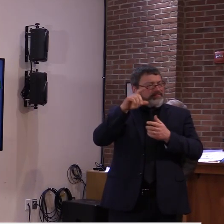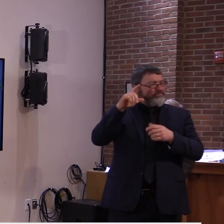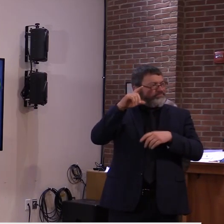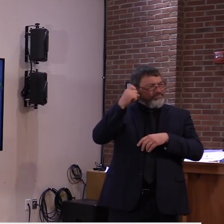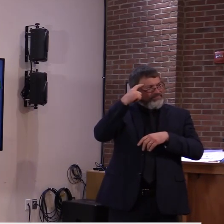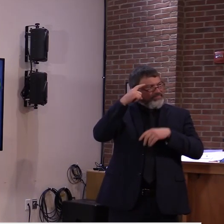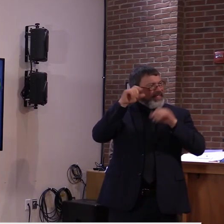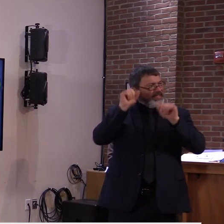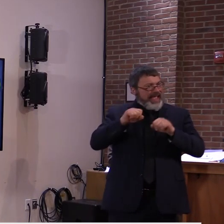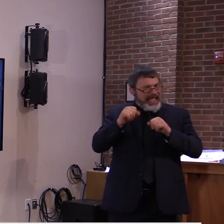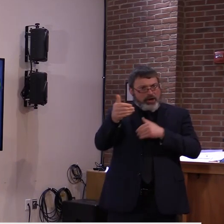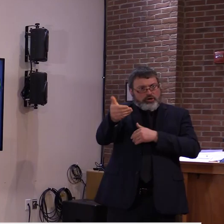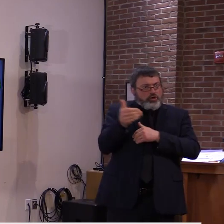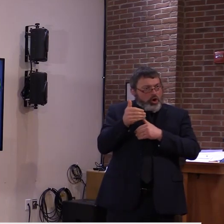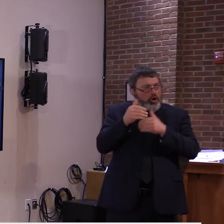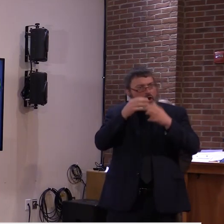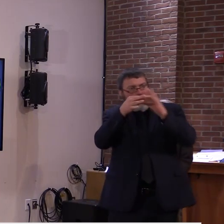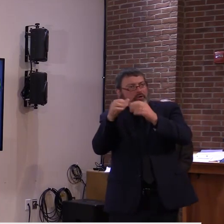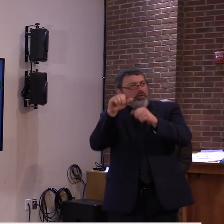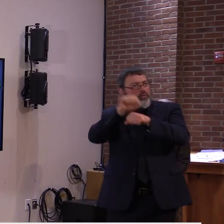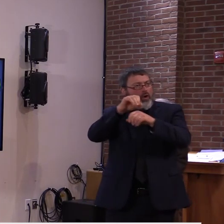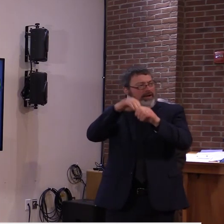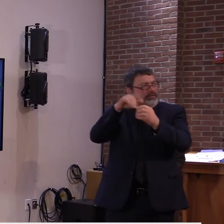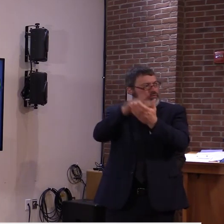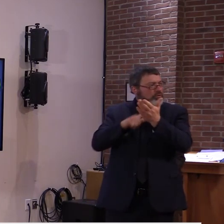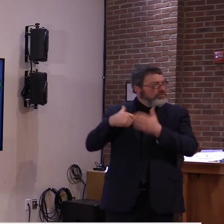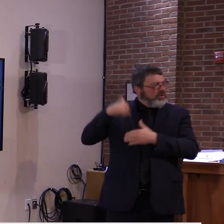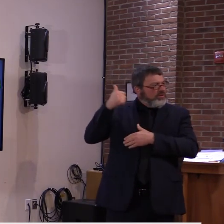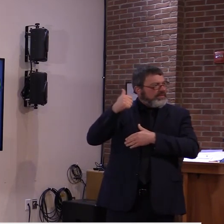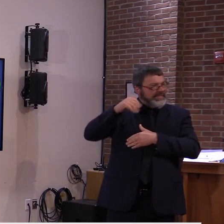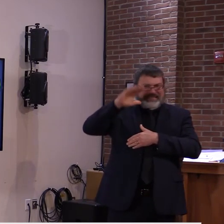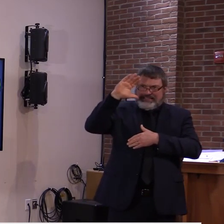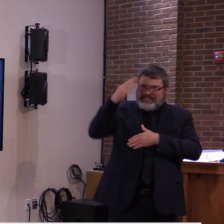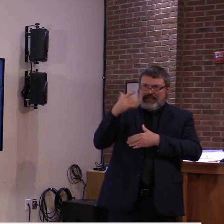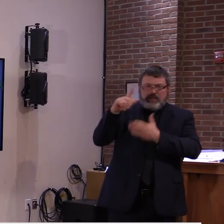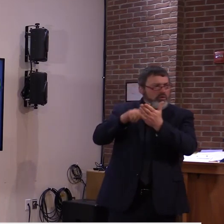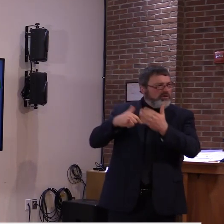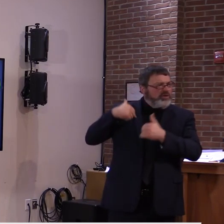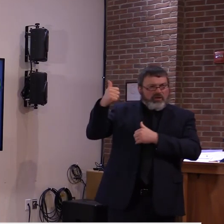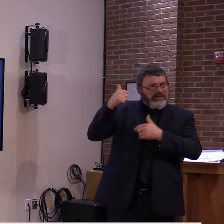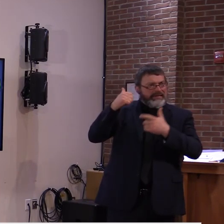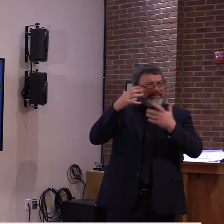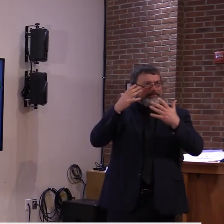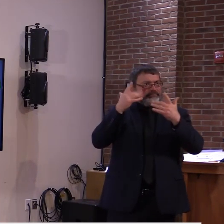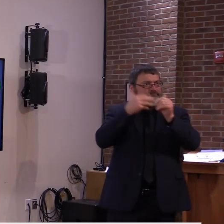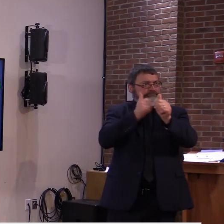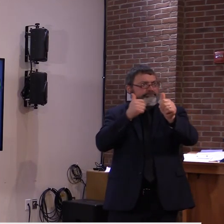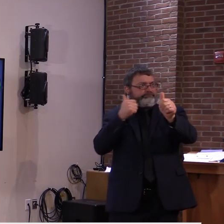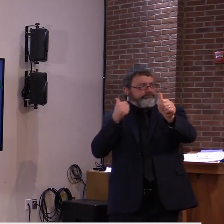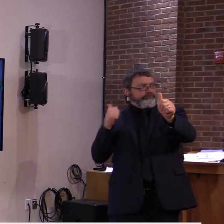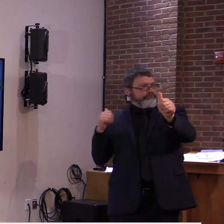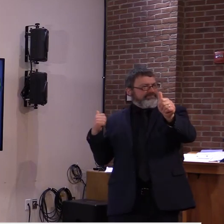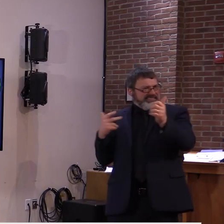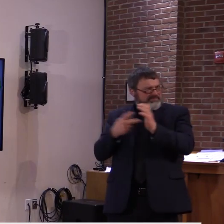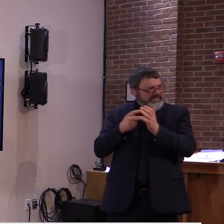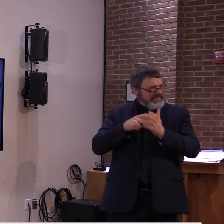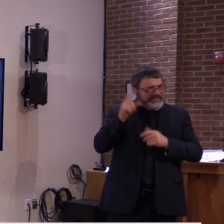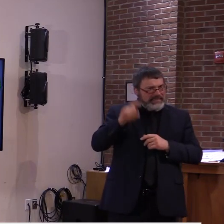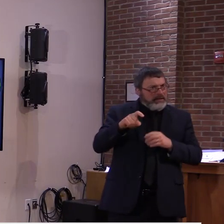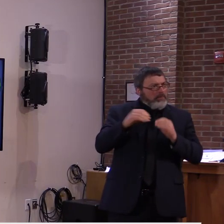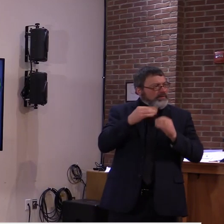And just getting back to the question, is there COVID money, Governor, available for temporary hiring? It seems